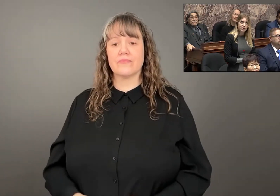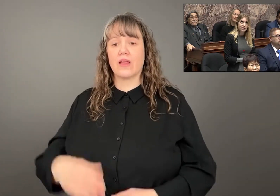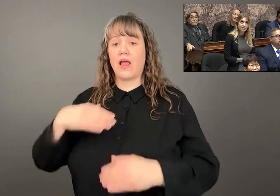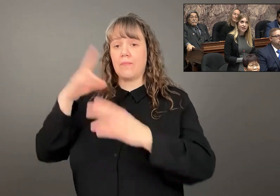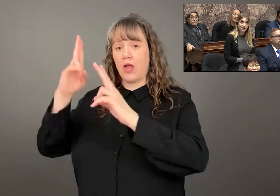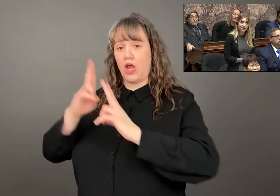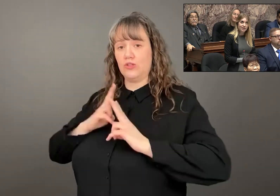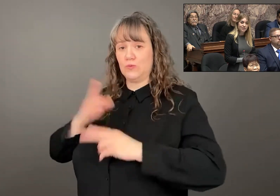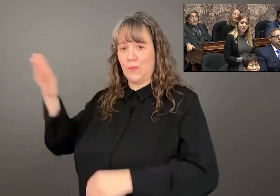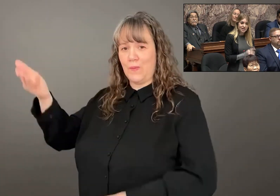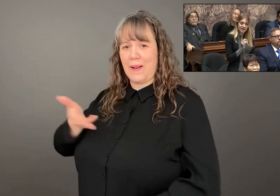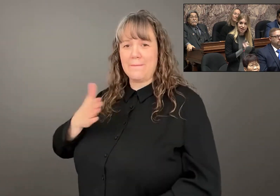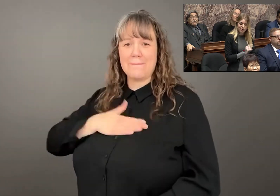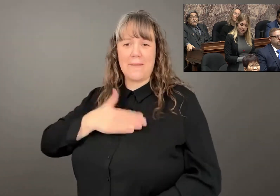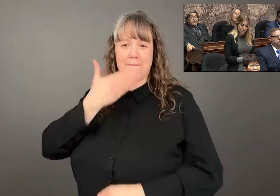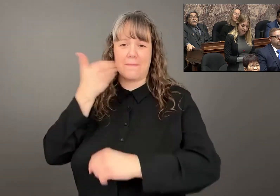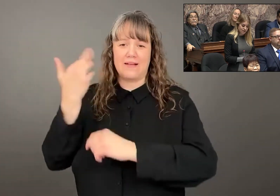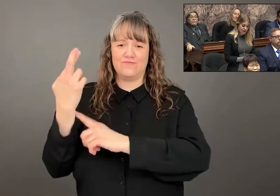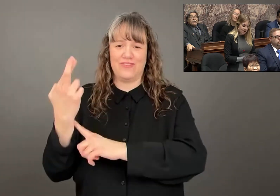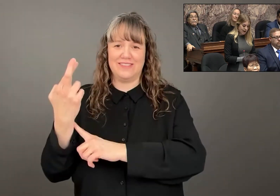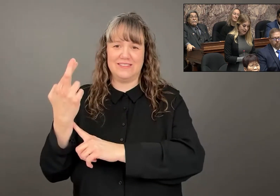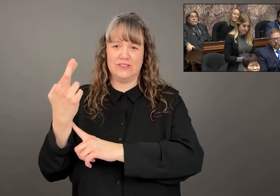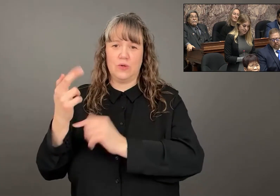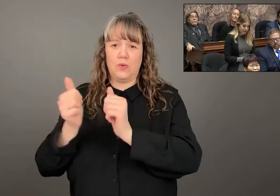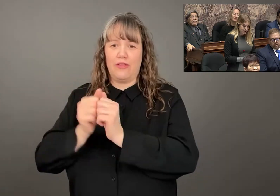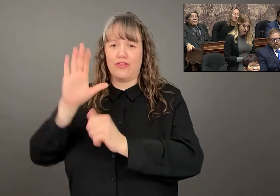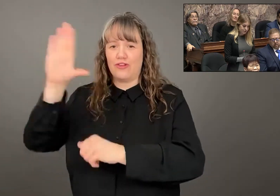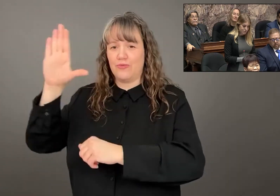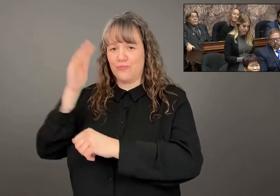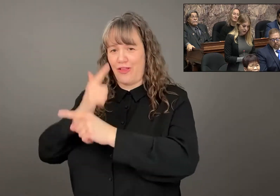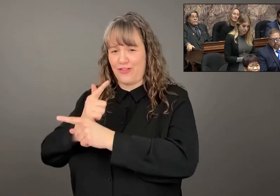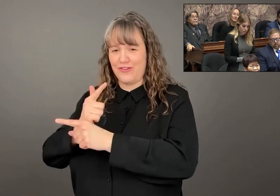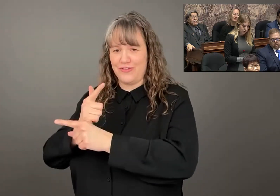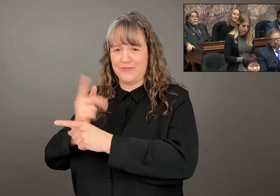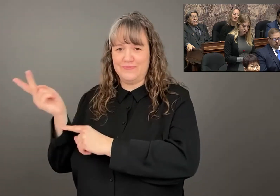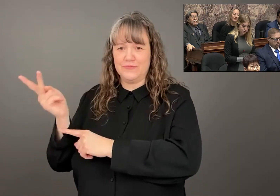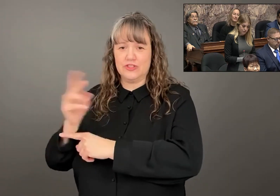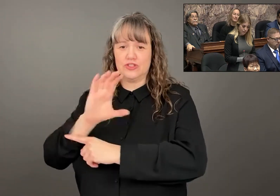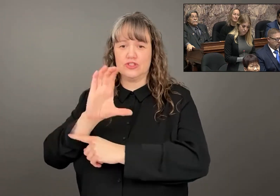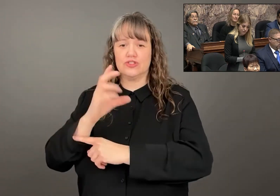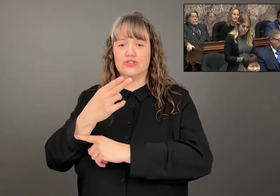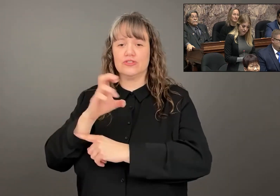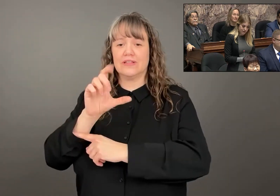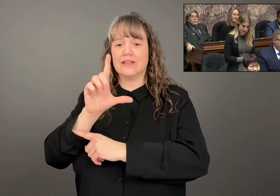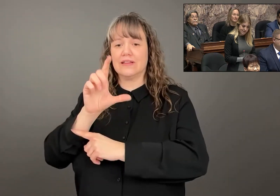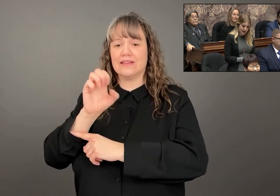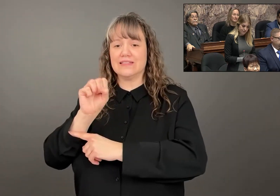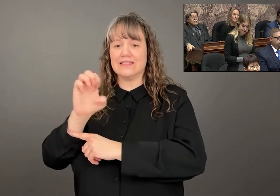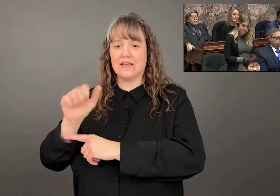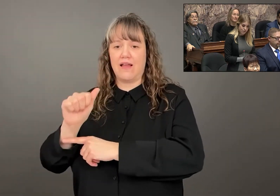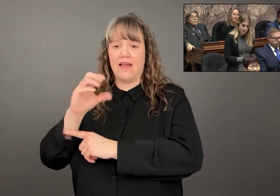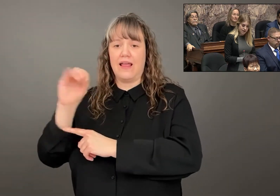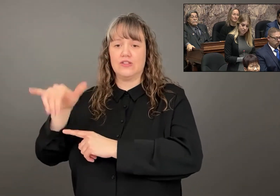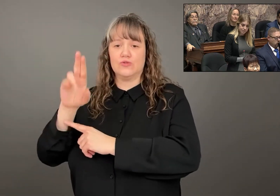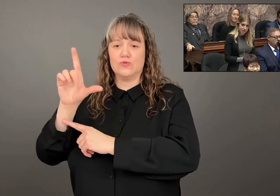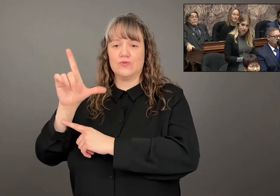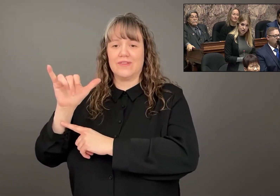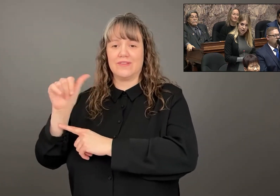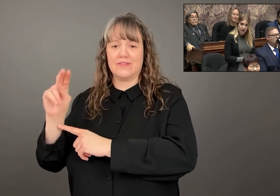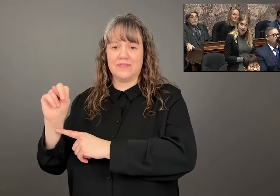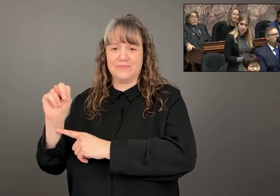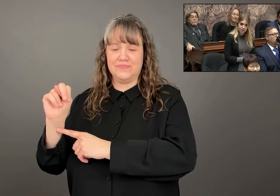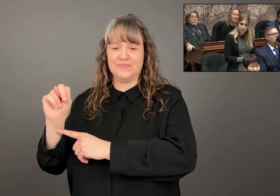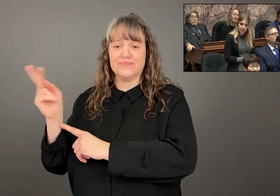and Julian. They are in the gallery up there. And after moving up north, I moved up there and I didn't have any of my own family up